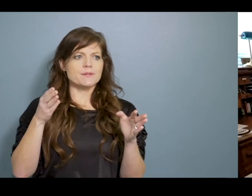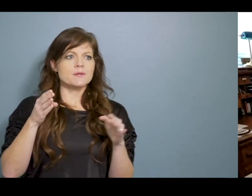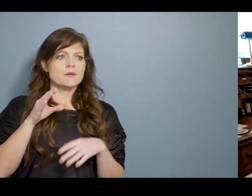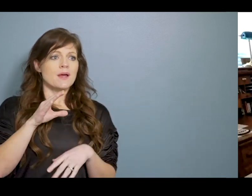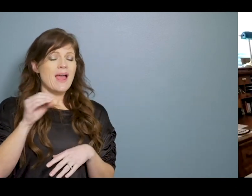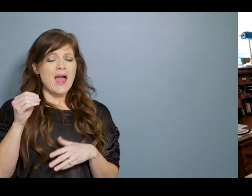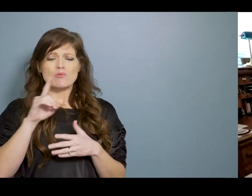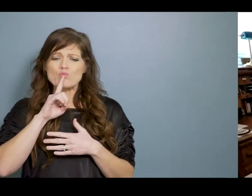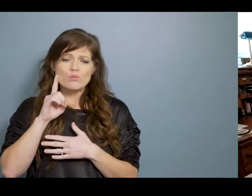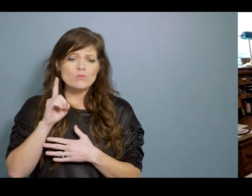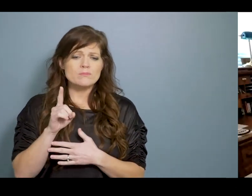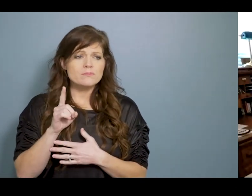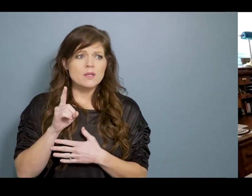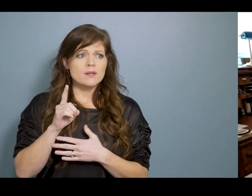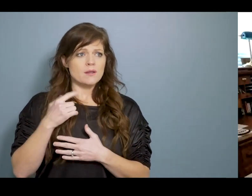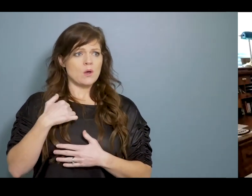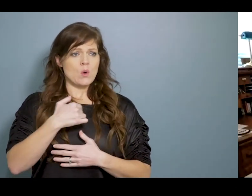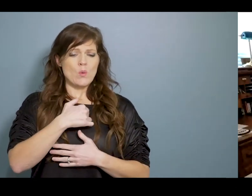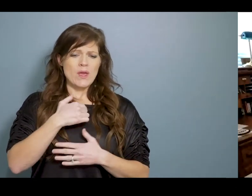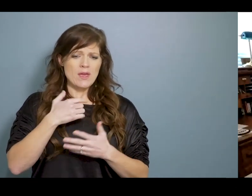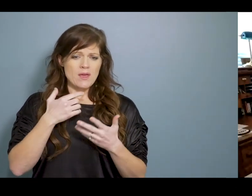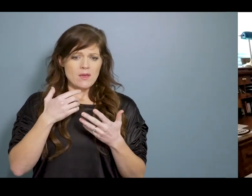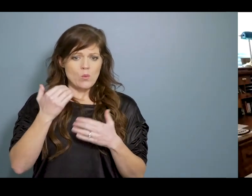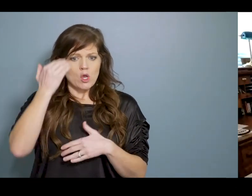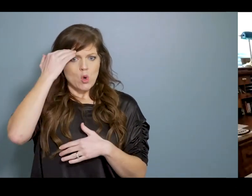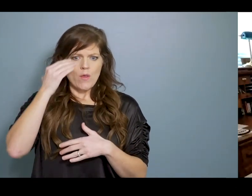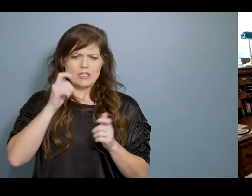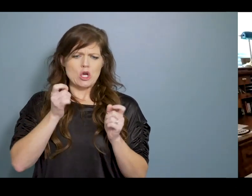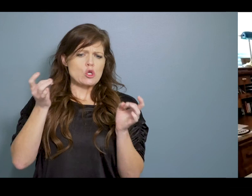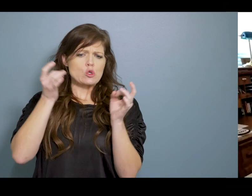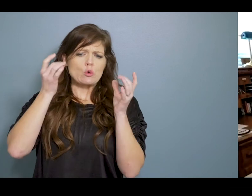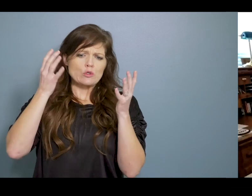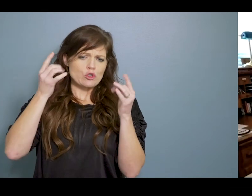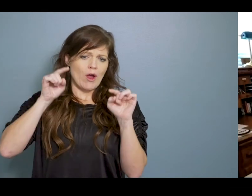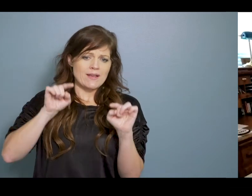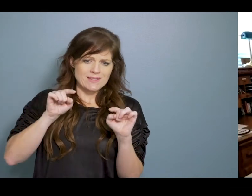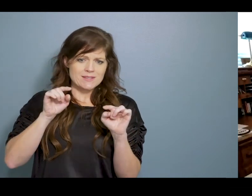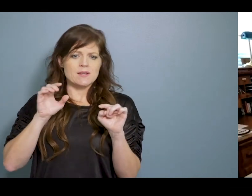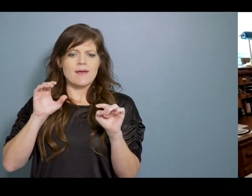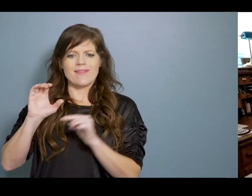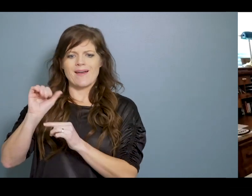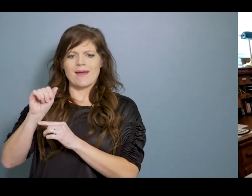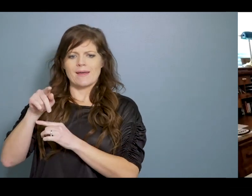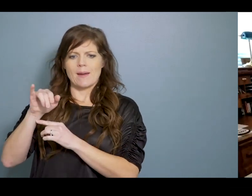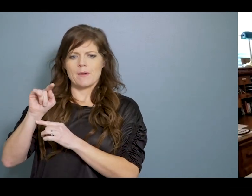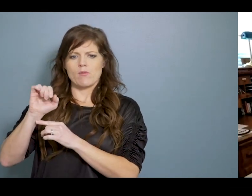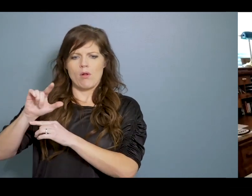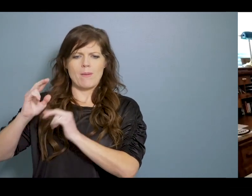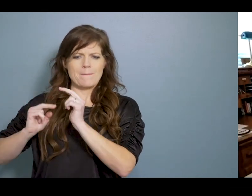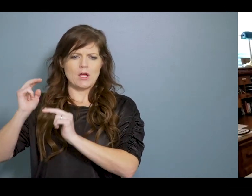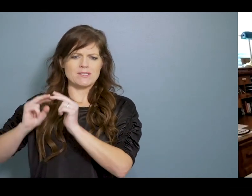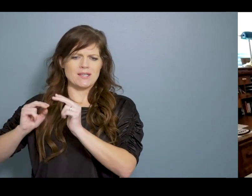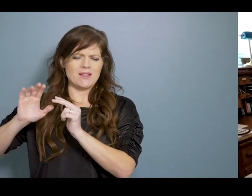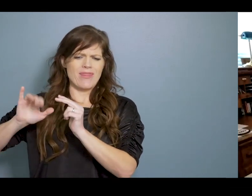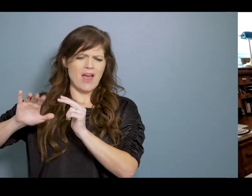or not wear a mask, and I know other schools went through a huge crisis over that. I'm hopeful that as a college, we